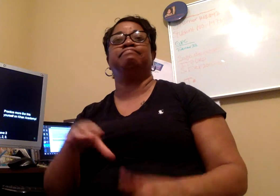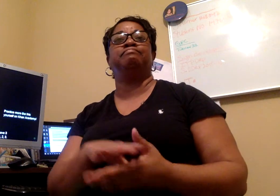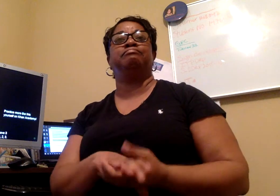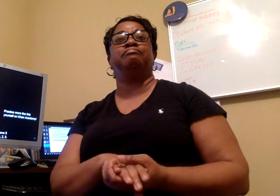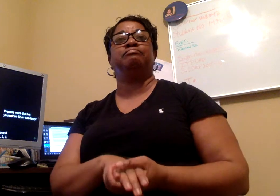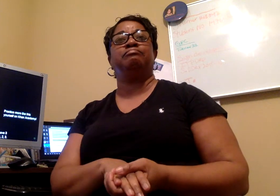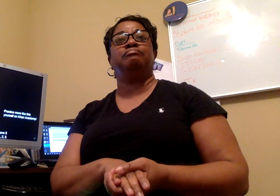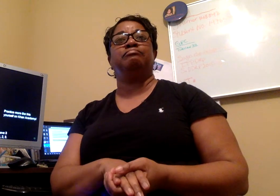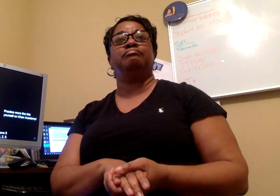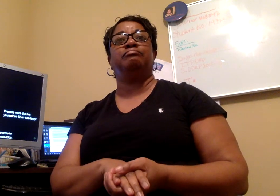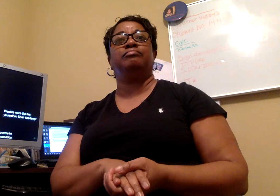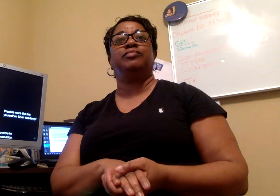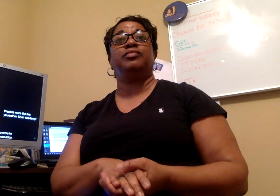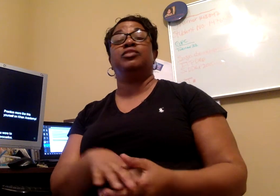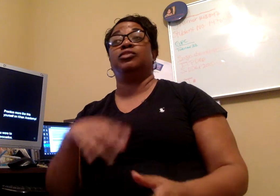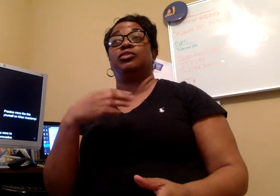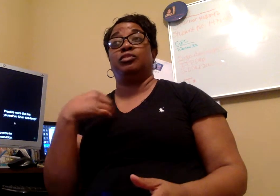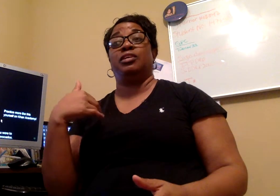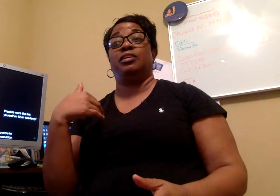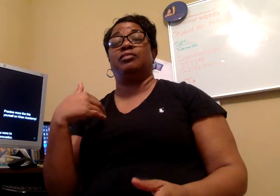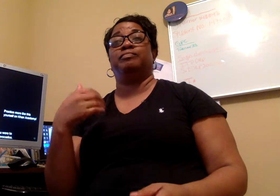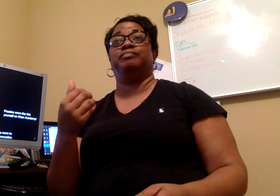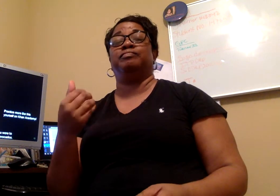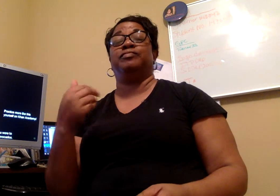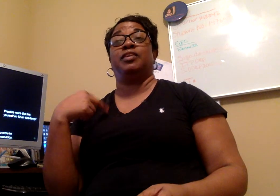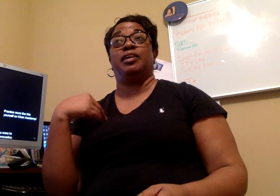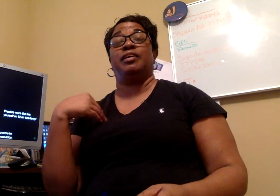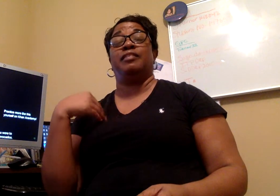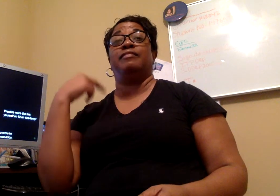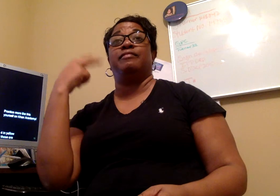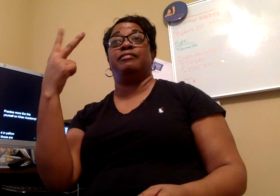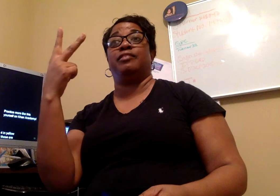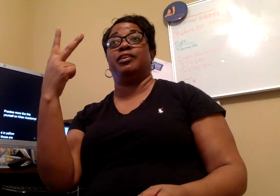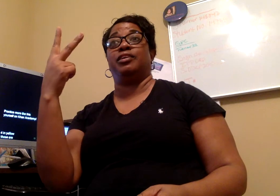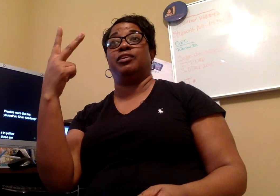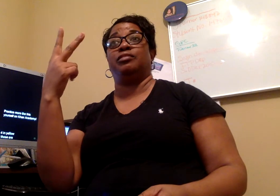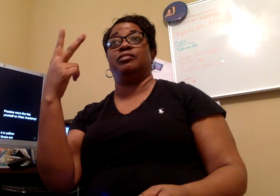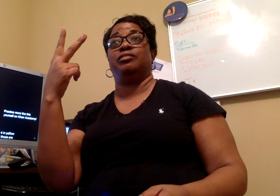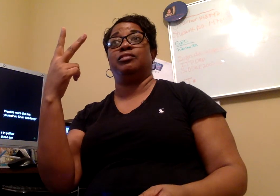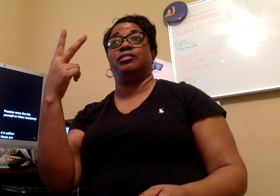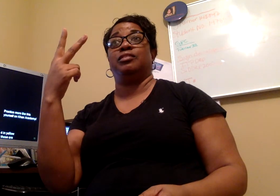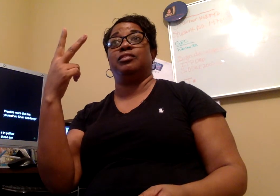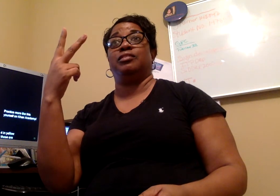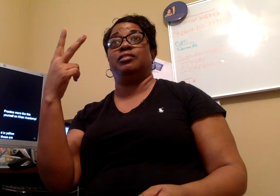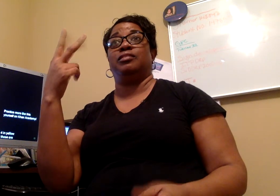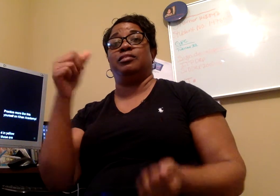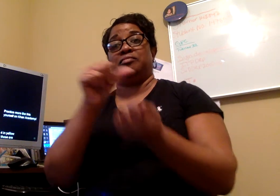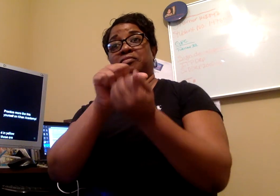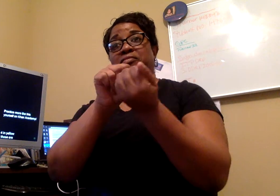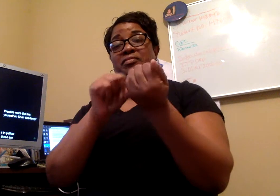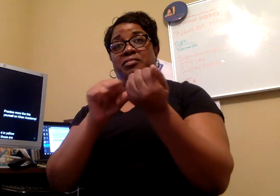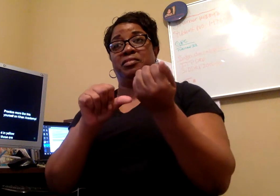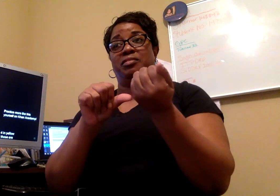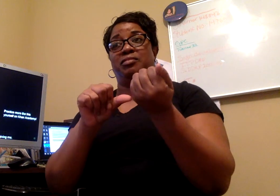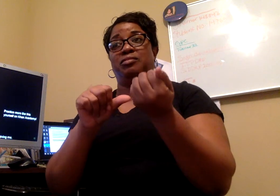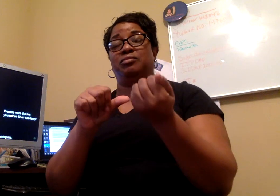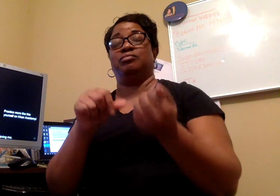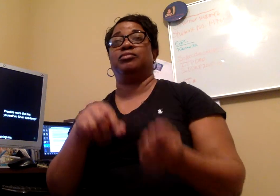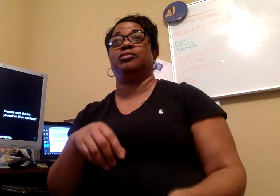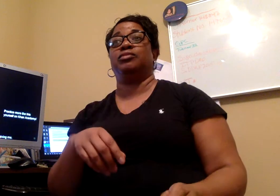3. Right? 1, 2, 3. And let's say you were to give me 4 more avocados. Let me put this 4 in yellow so you know that